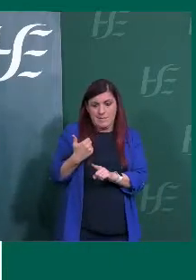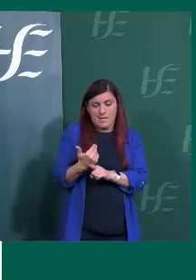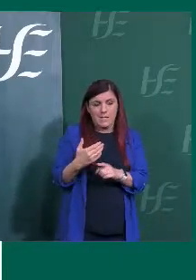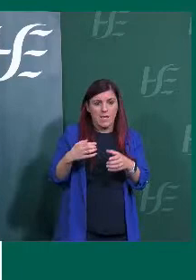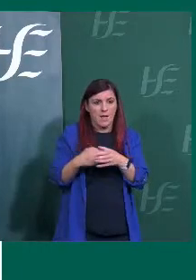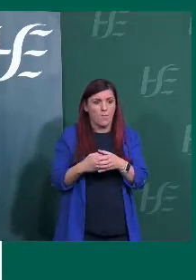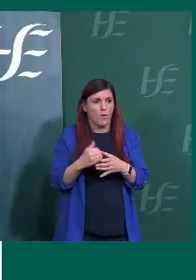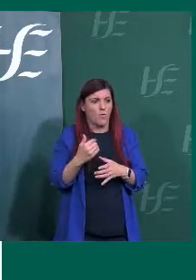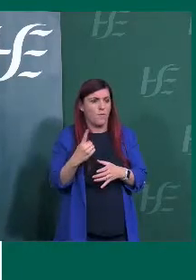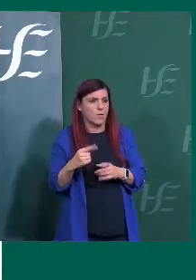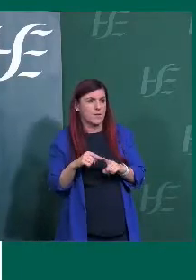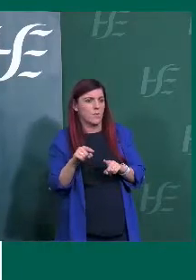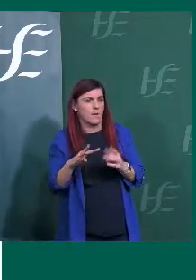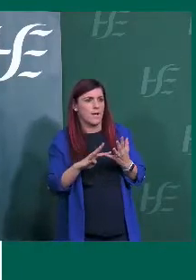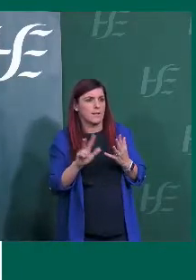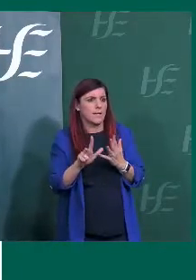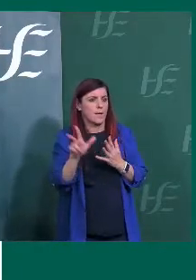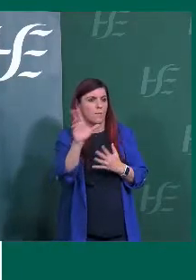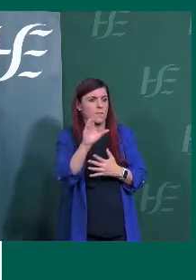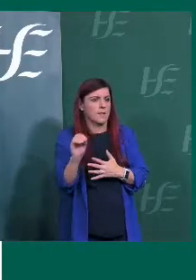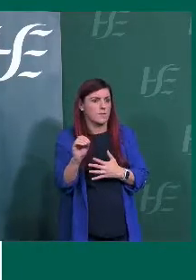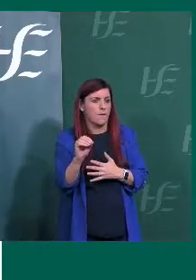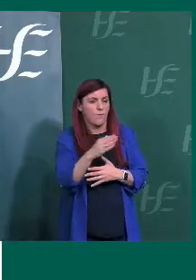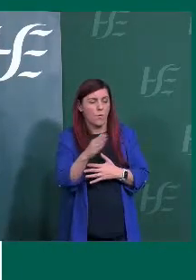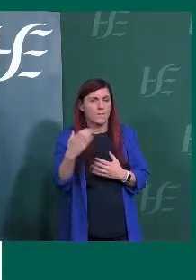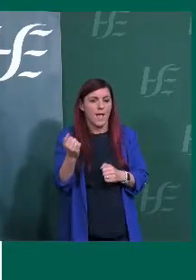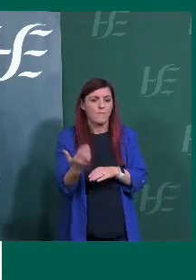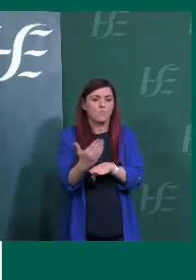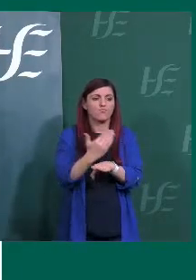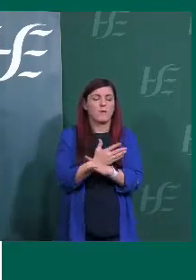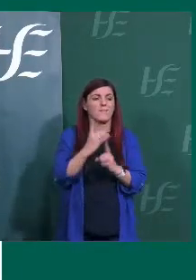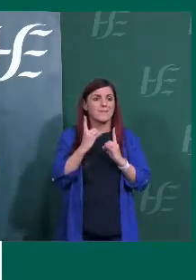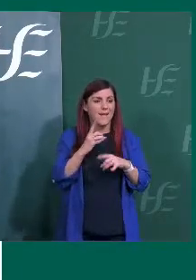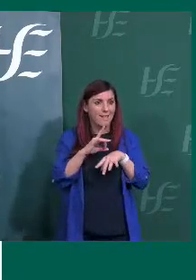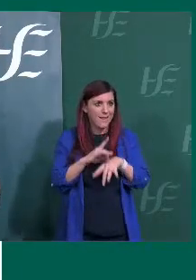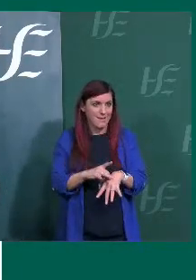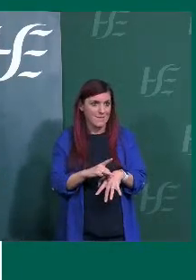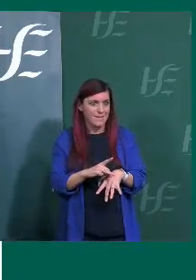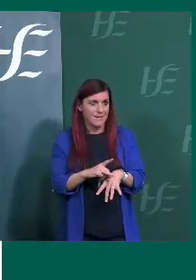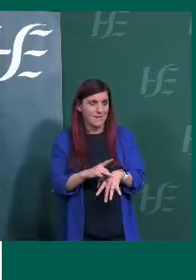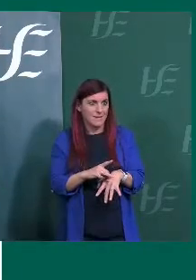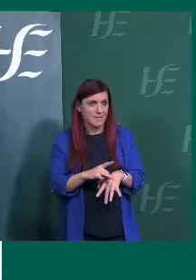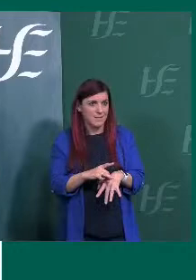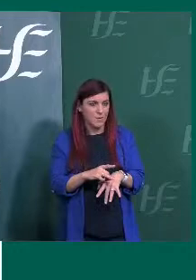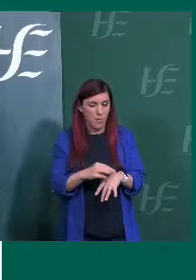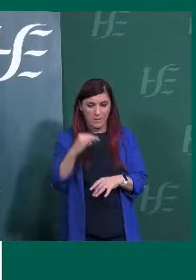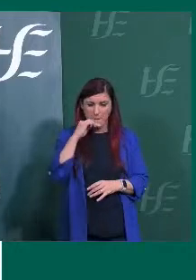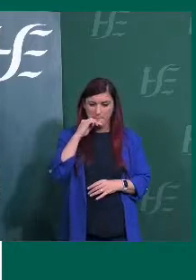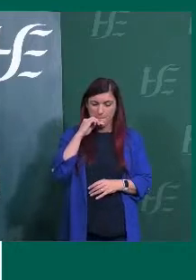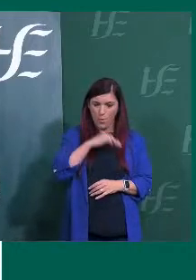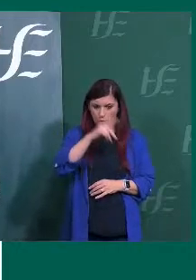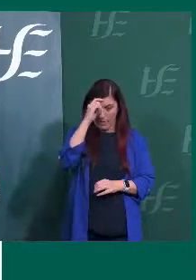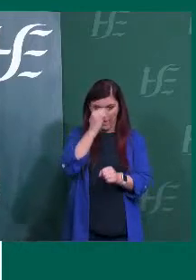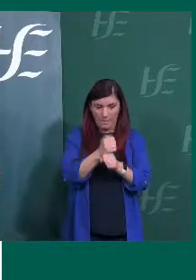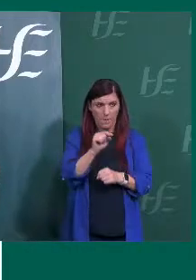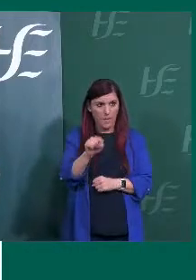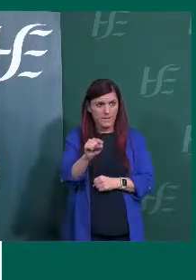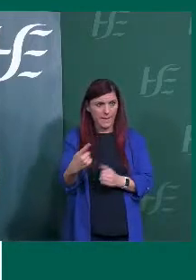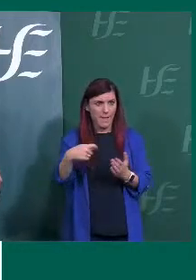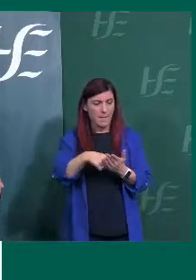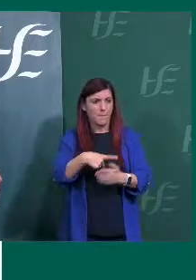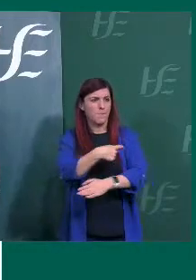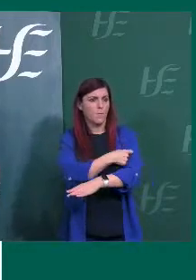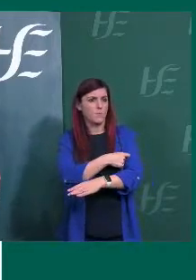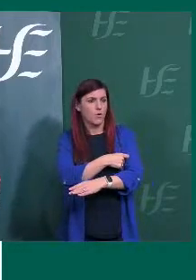vaccinated, 98% had an underlying condition. Hence, and that underlines the importance of this booster campaign.